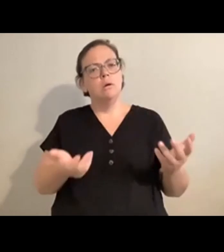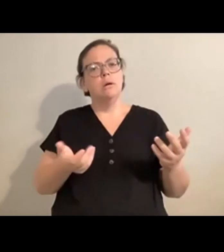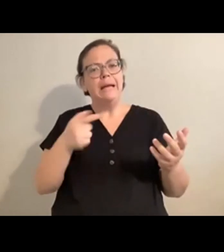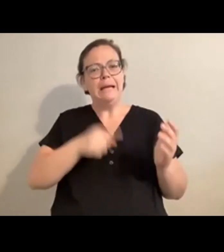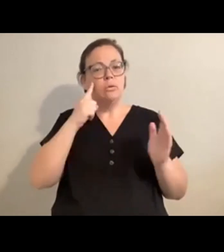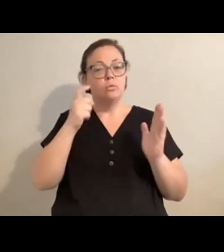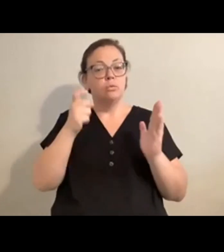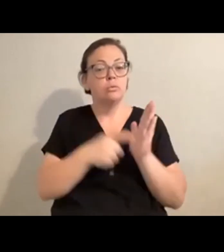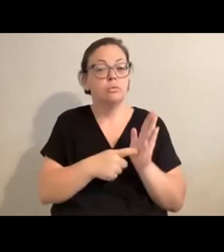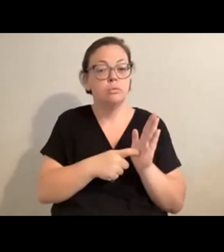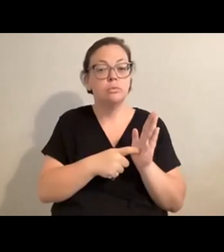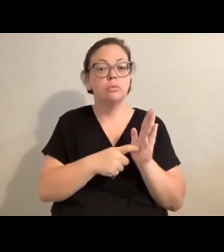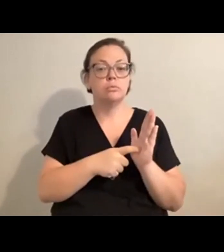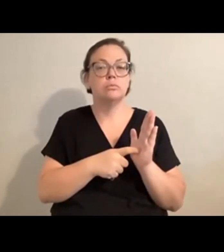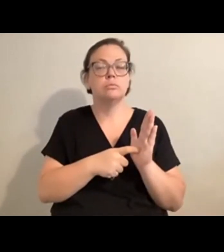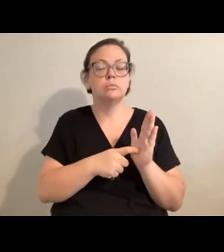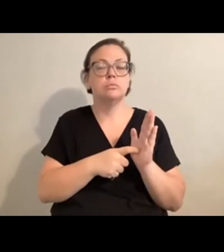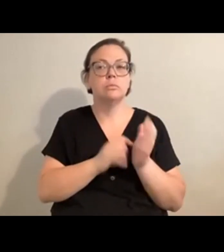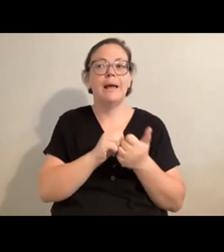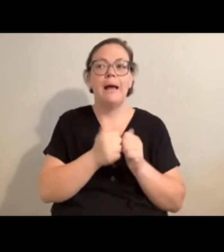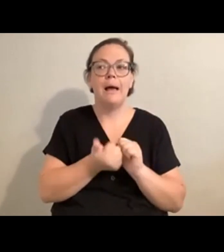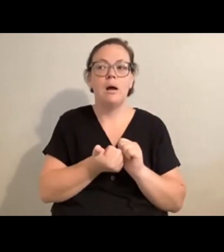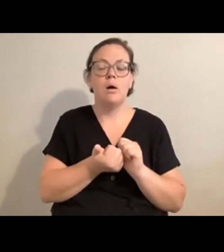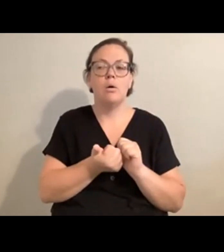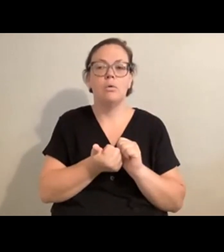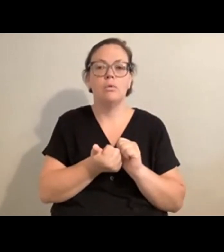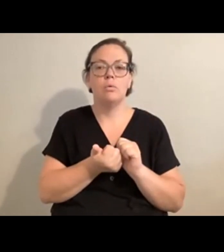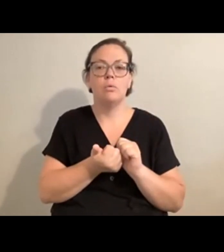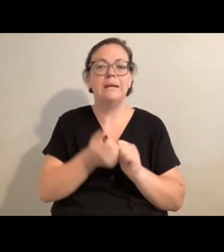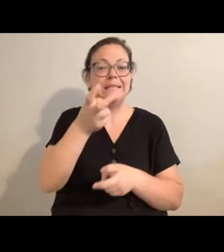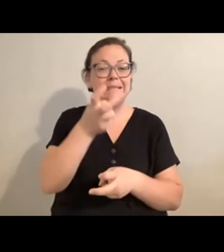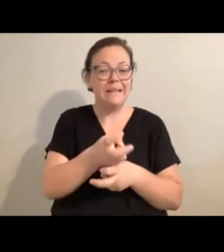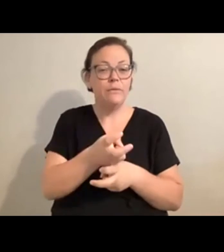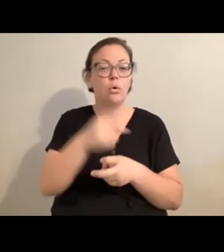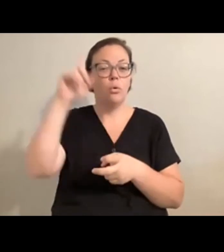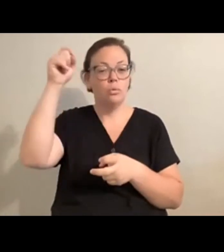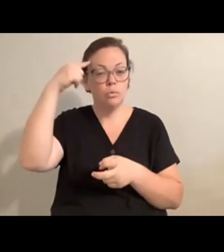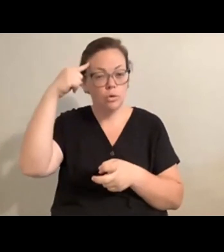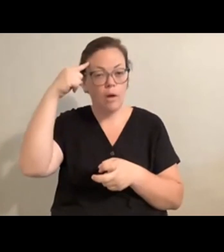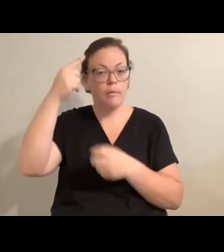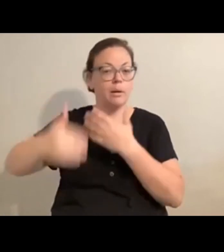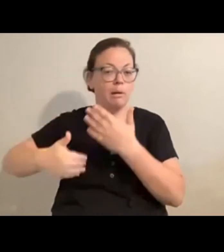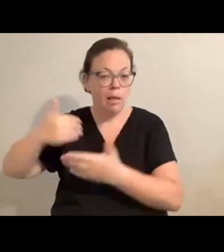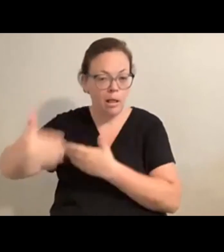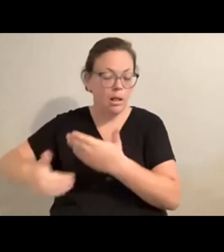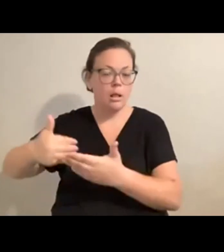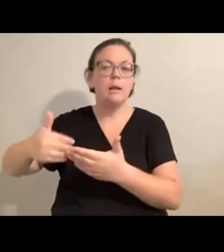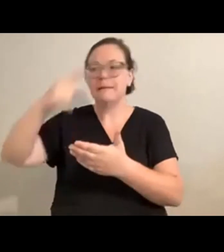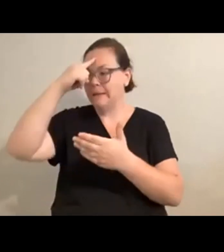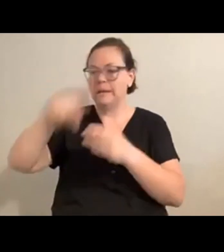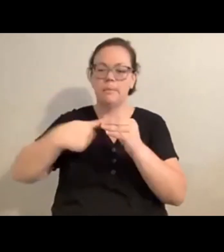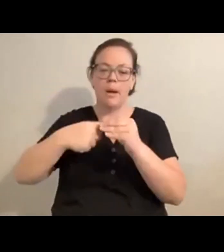recognizes how difficult bureaucracy is. And again, thinking about the institution of